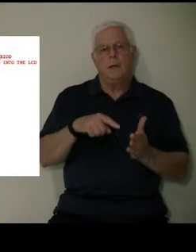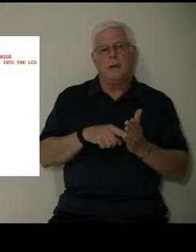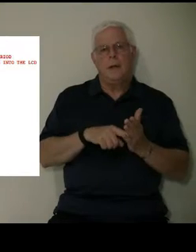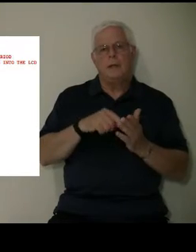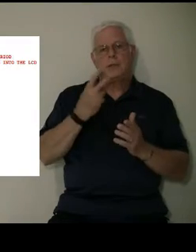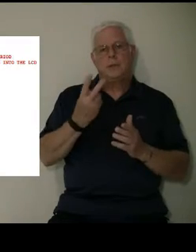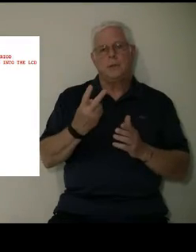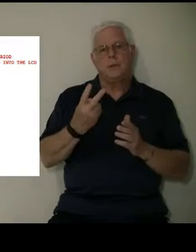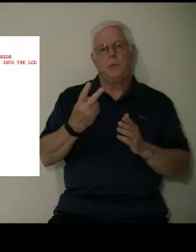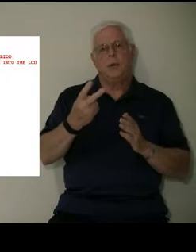These 2